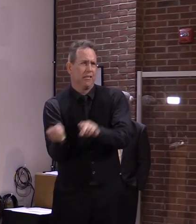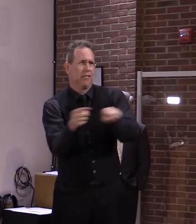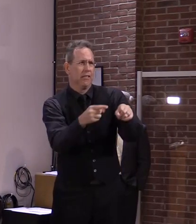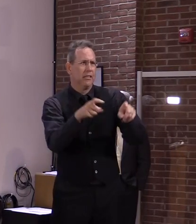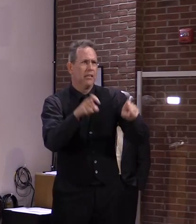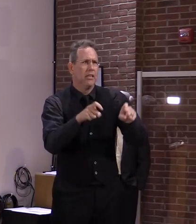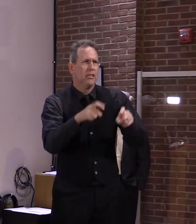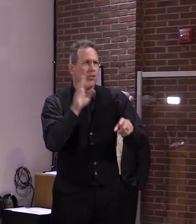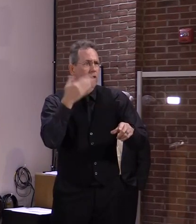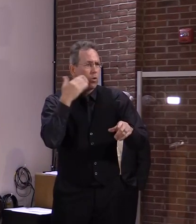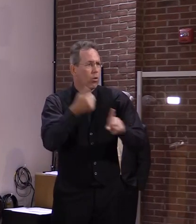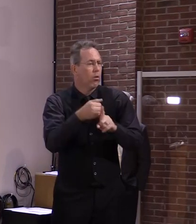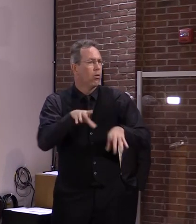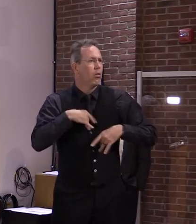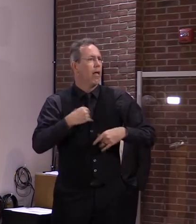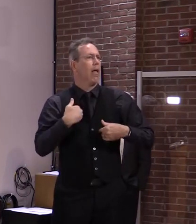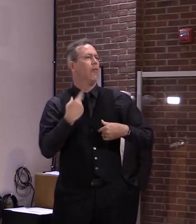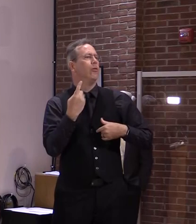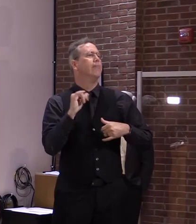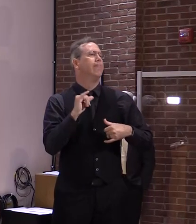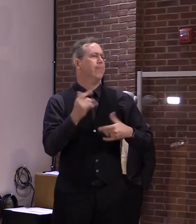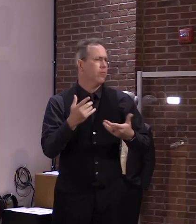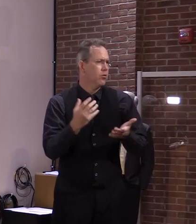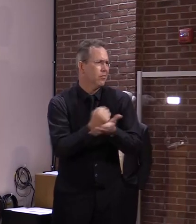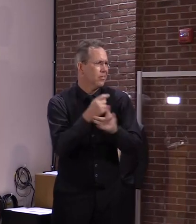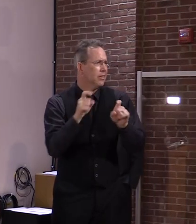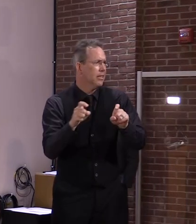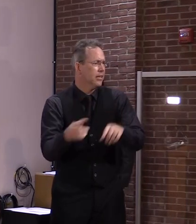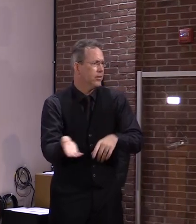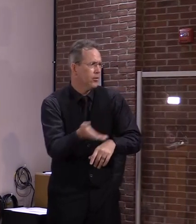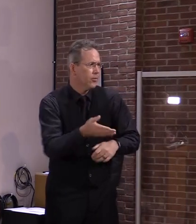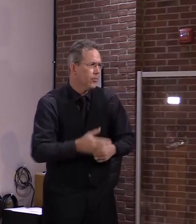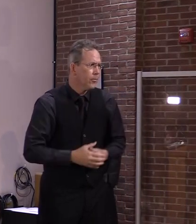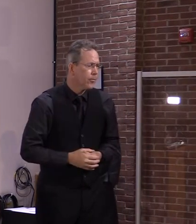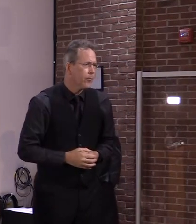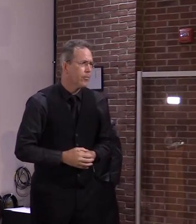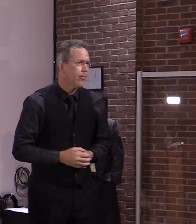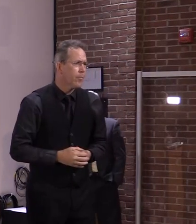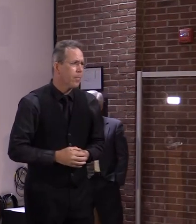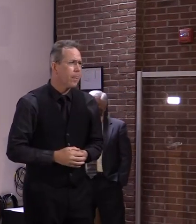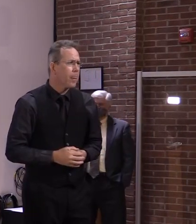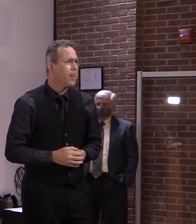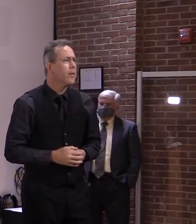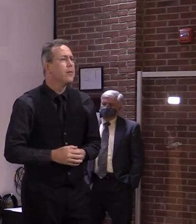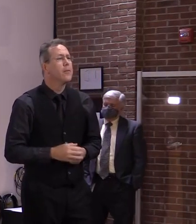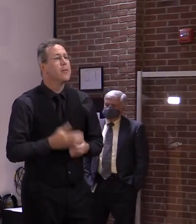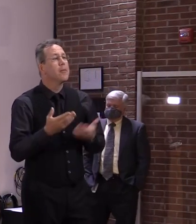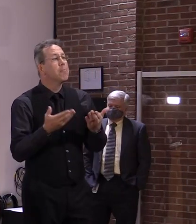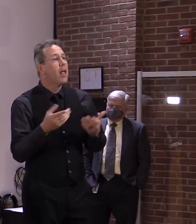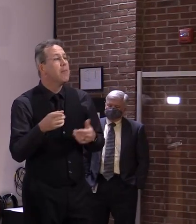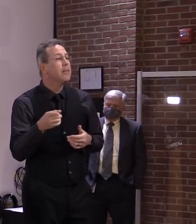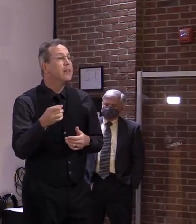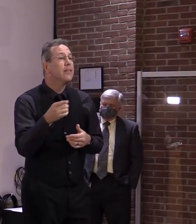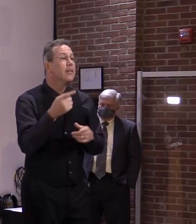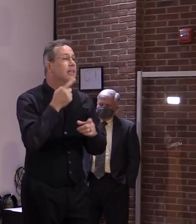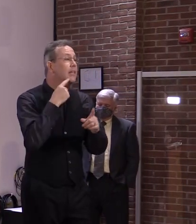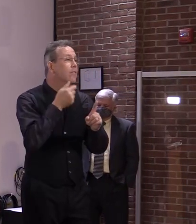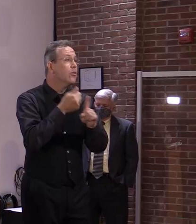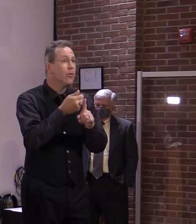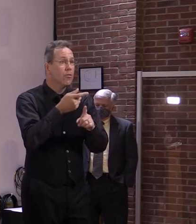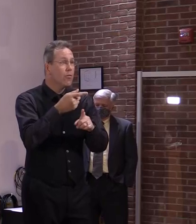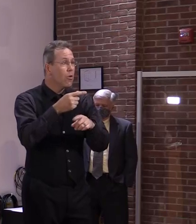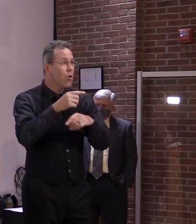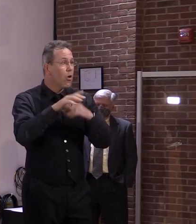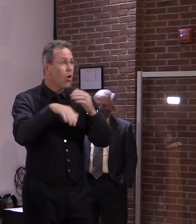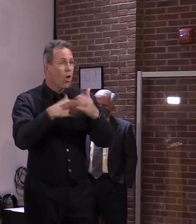for surveillance is so high that perhaps that won't be very beneficial, because we won't find much at all.